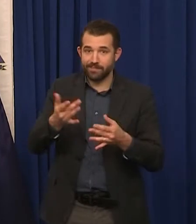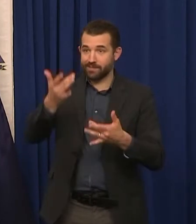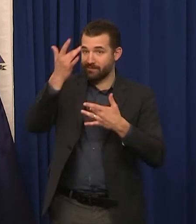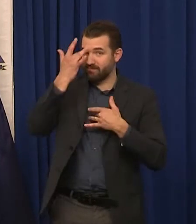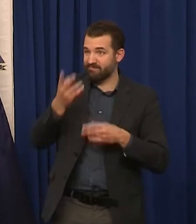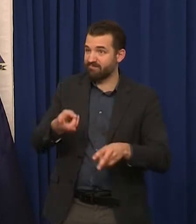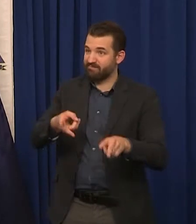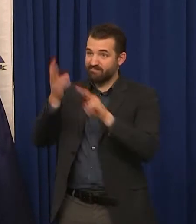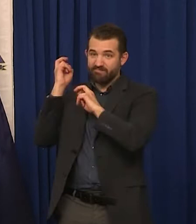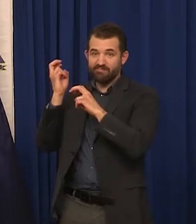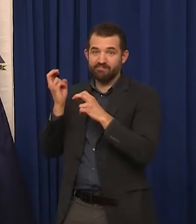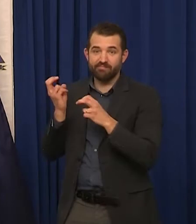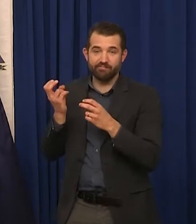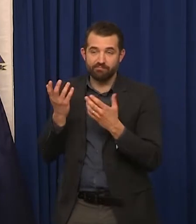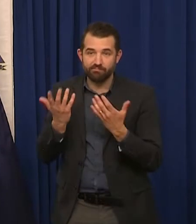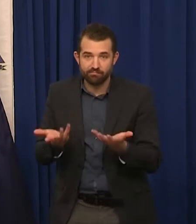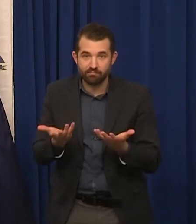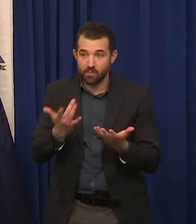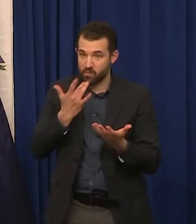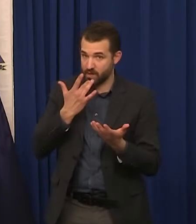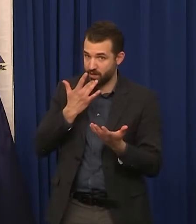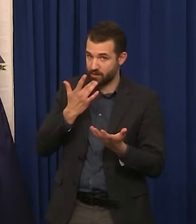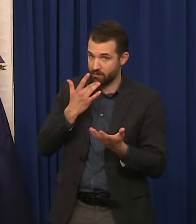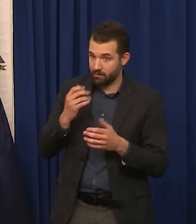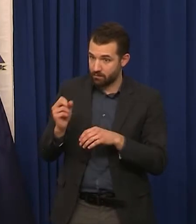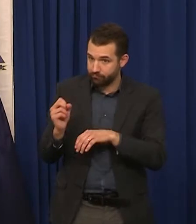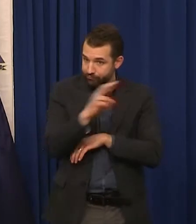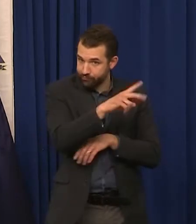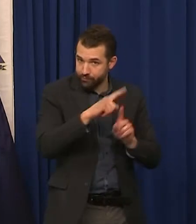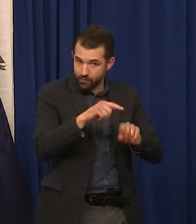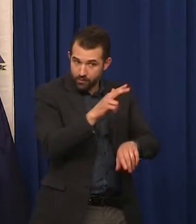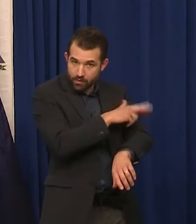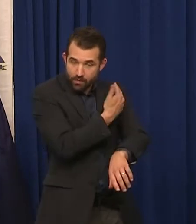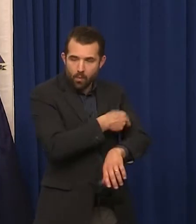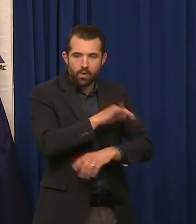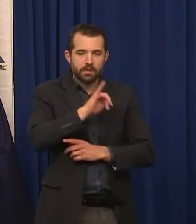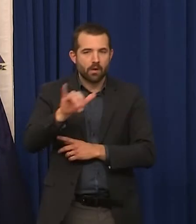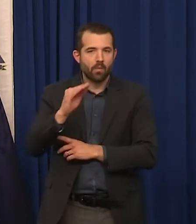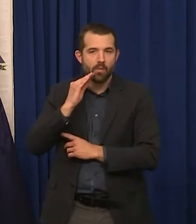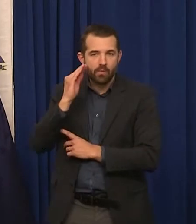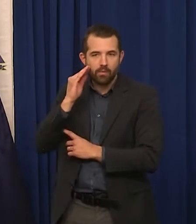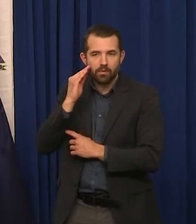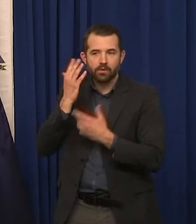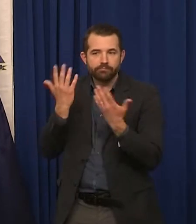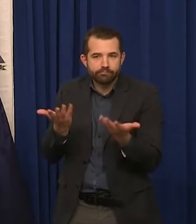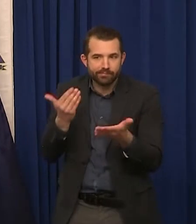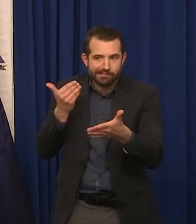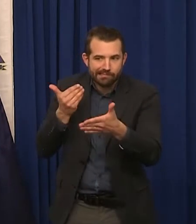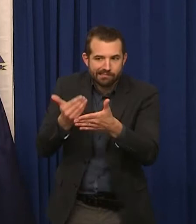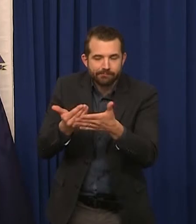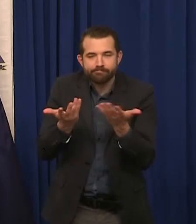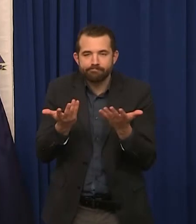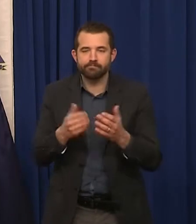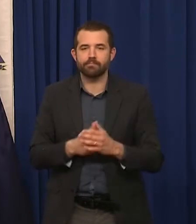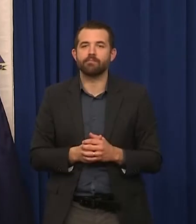their wish is to go to the hospital or to remain at their home, which is the long-term care facility. So,